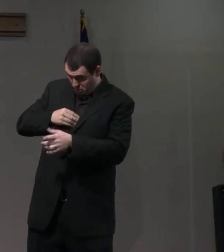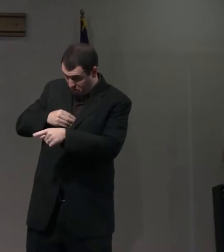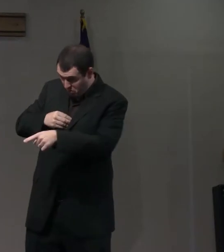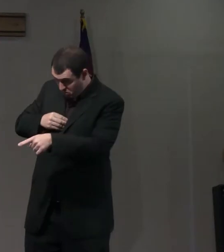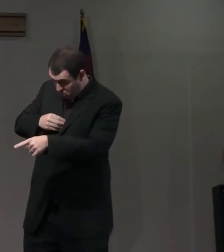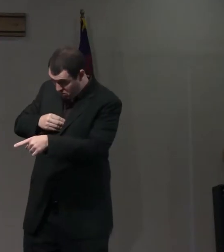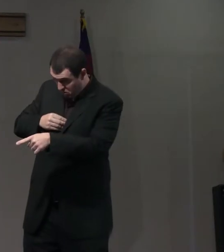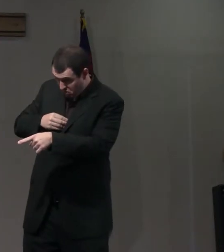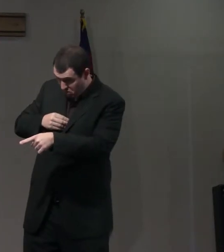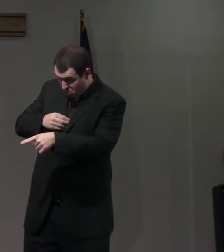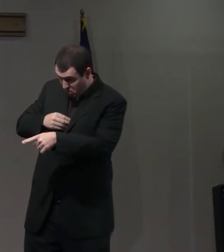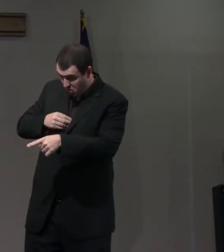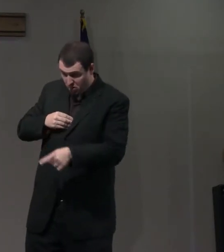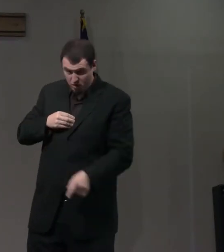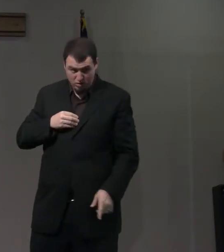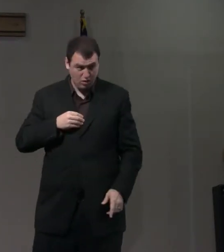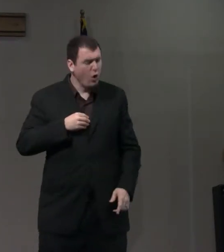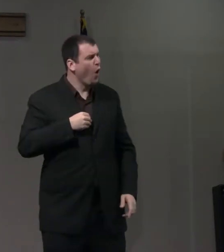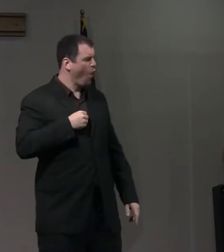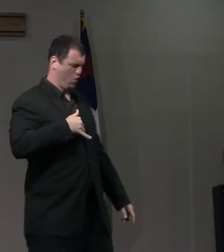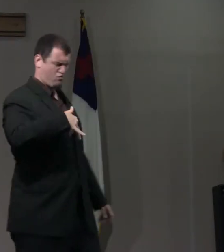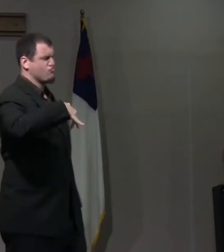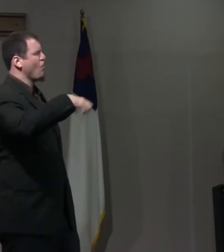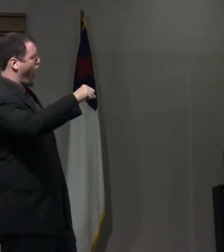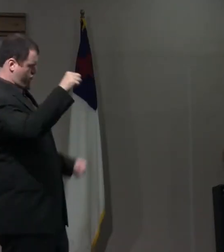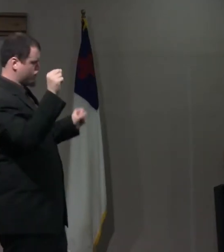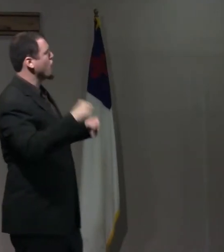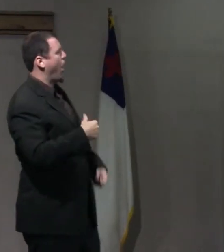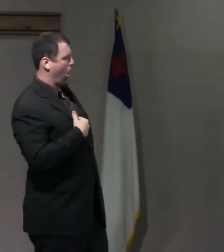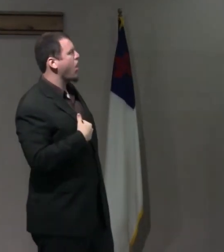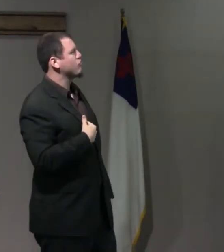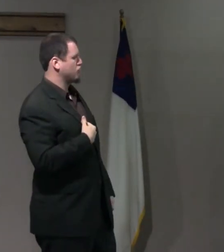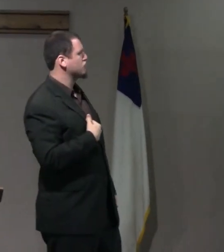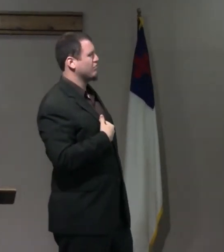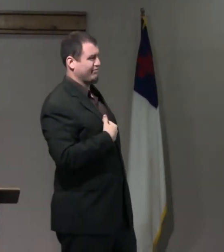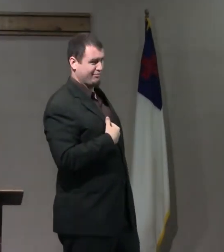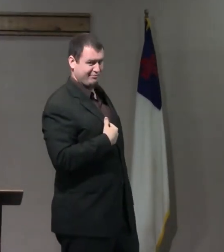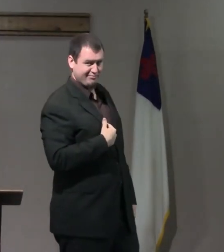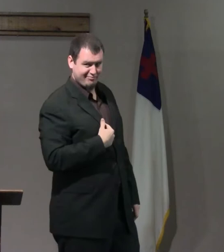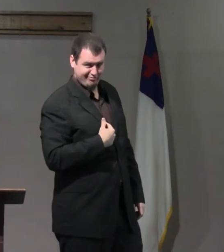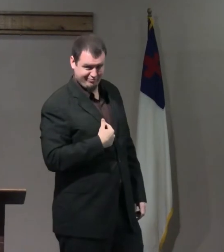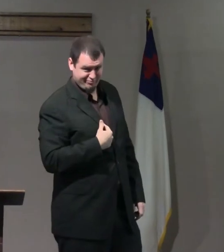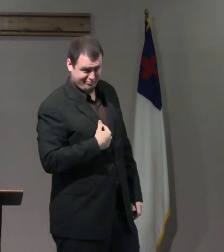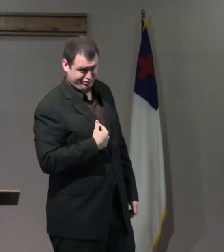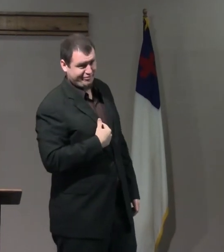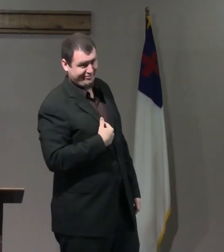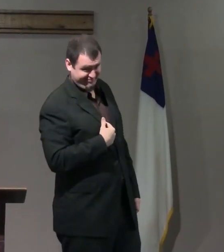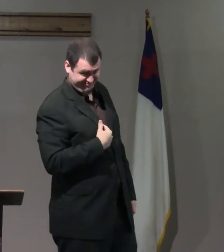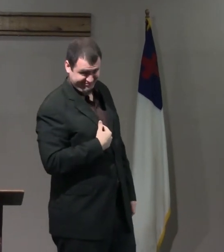Can you take of the same cup that I will? And they said, oh, yes. Yes, we can.